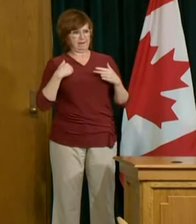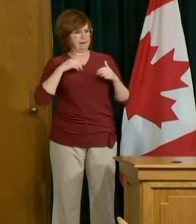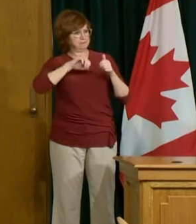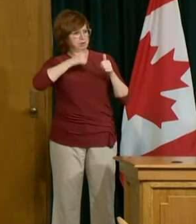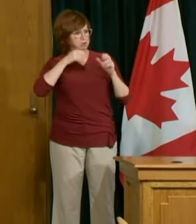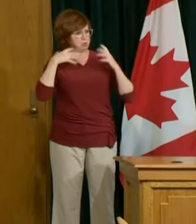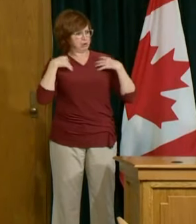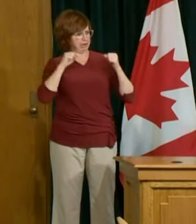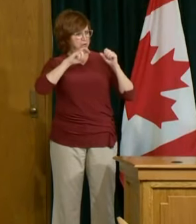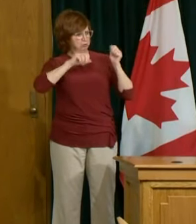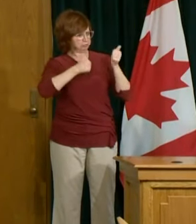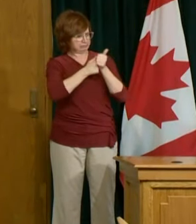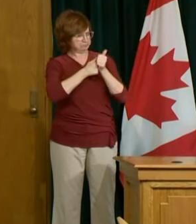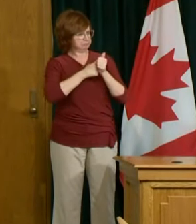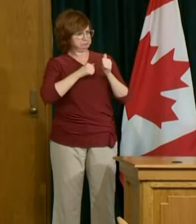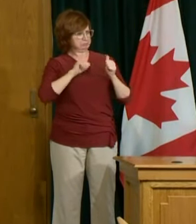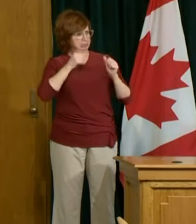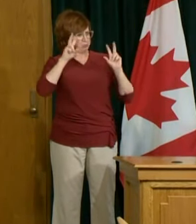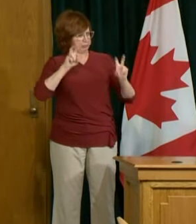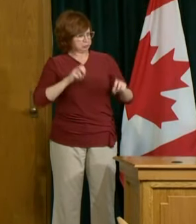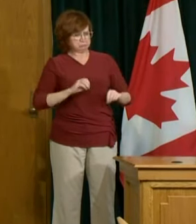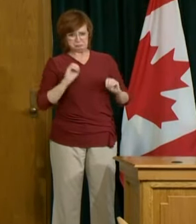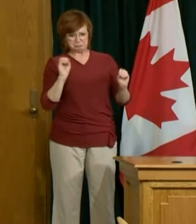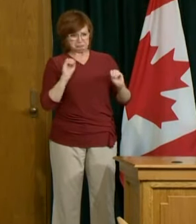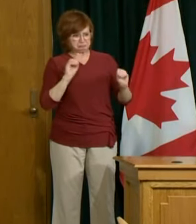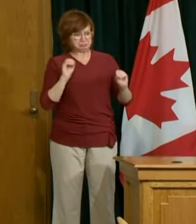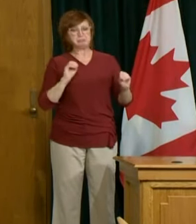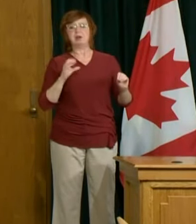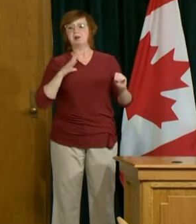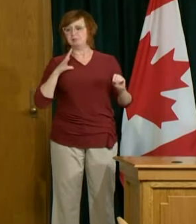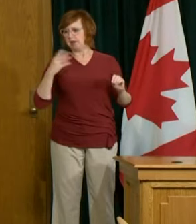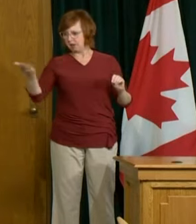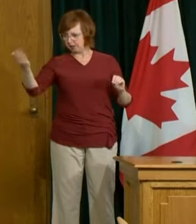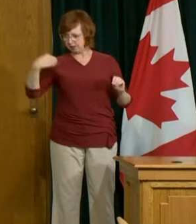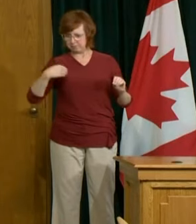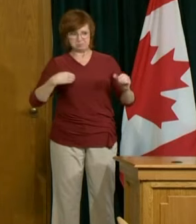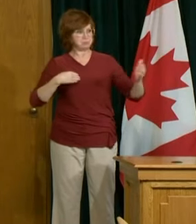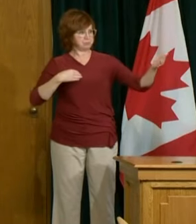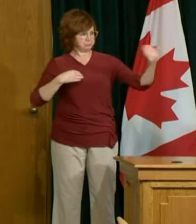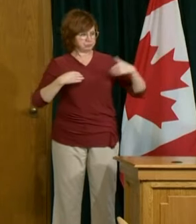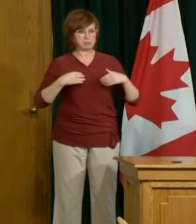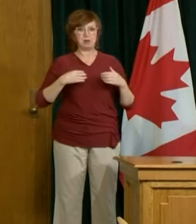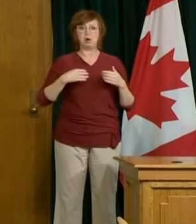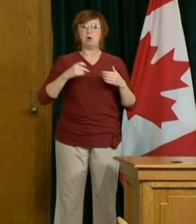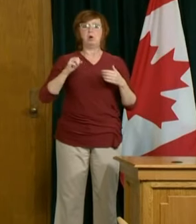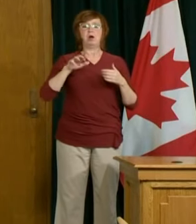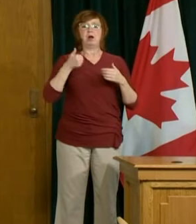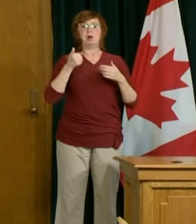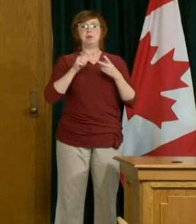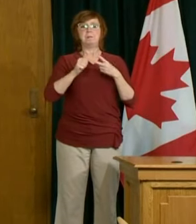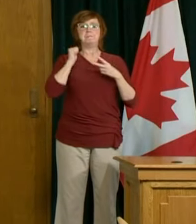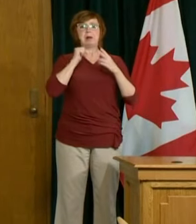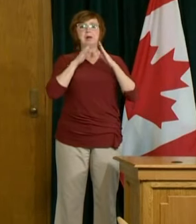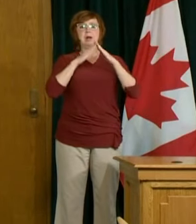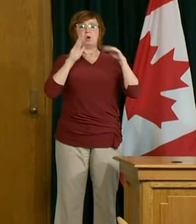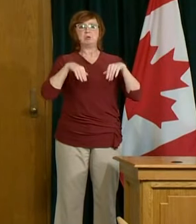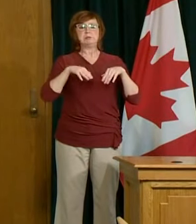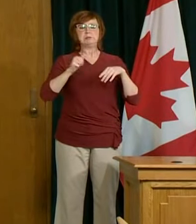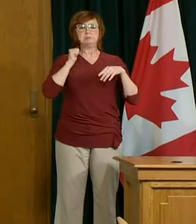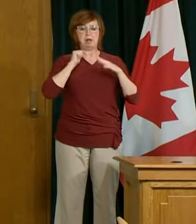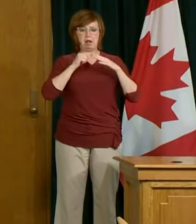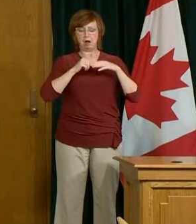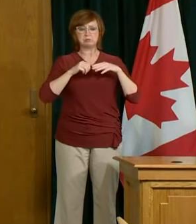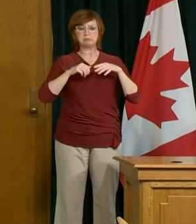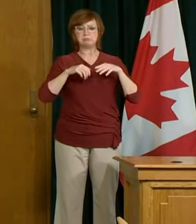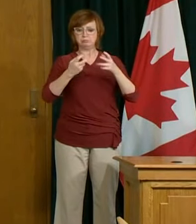has underlying risk factors, we can meet maybe in our backyard, but try to maintain that that bubble around someone